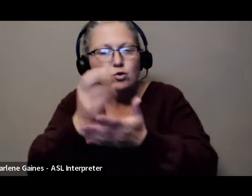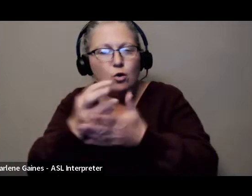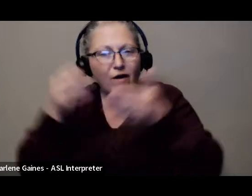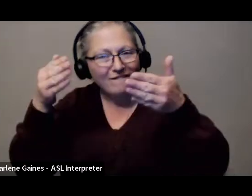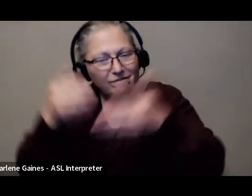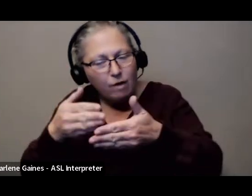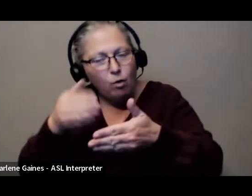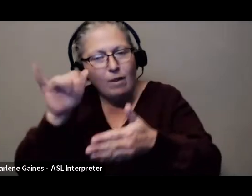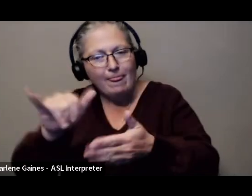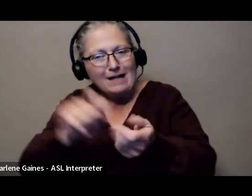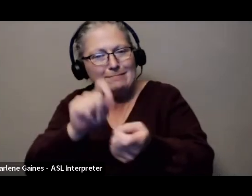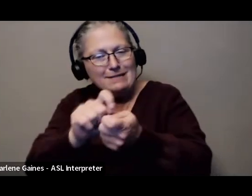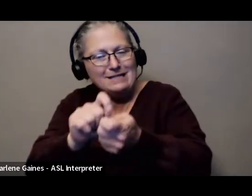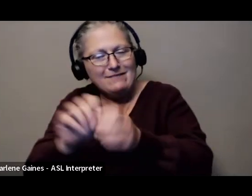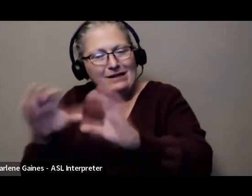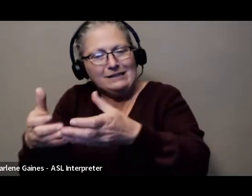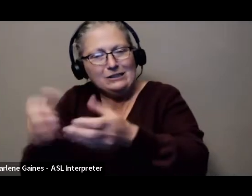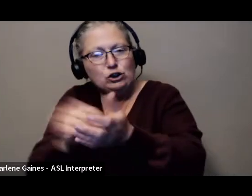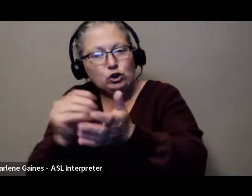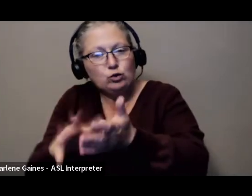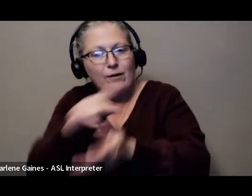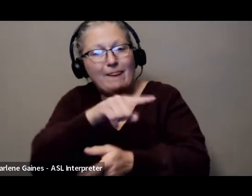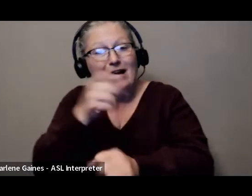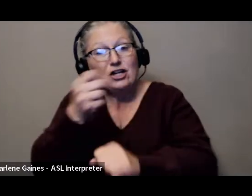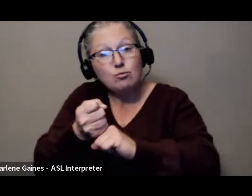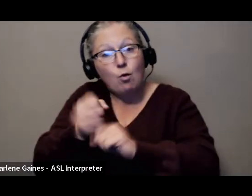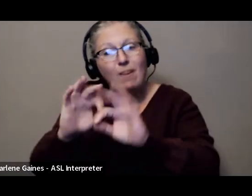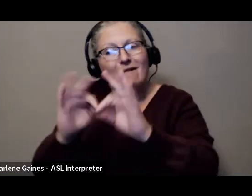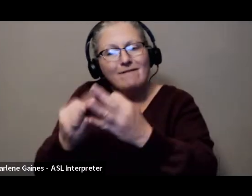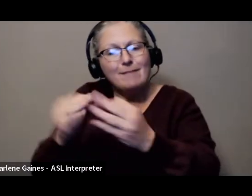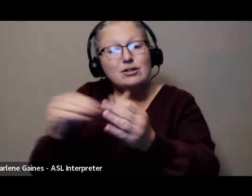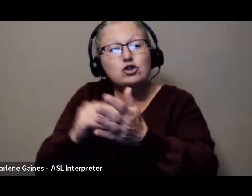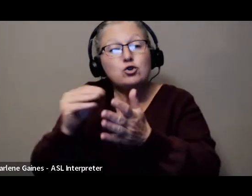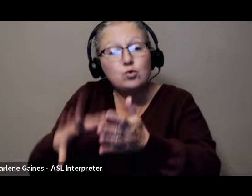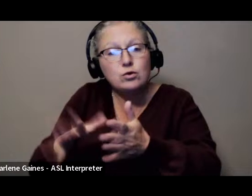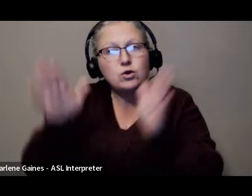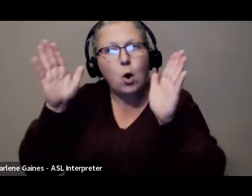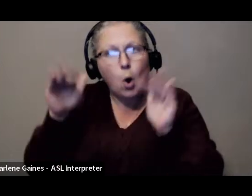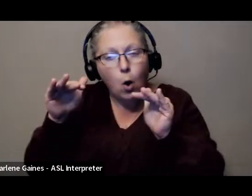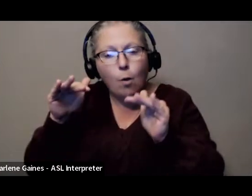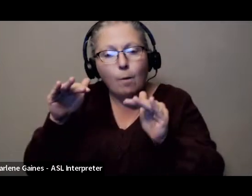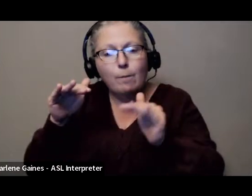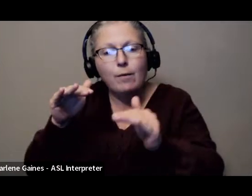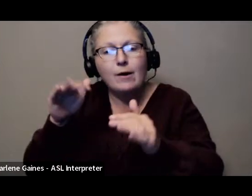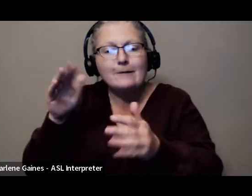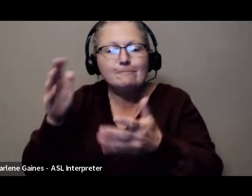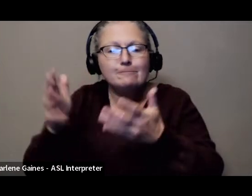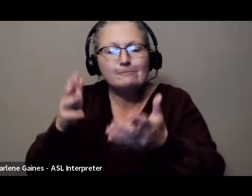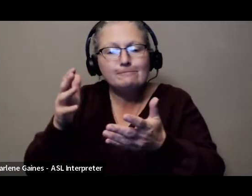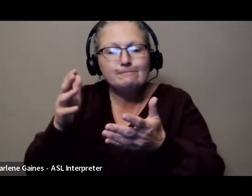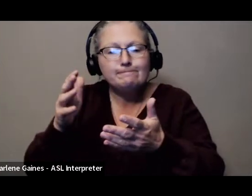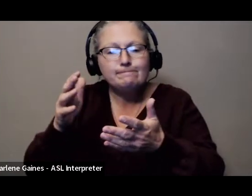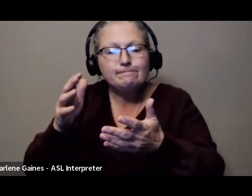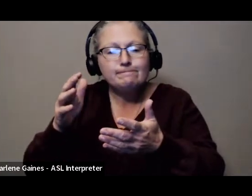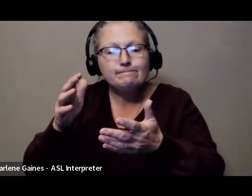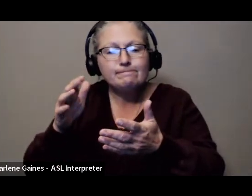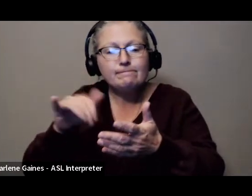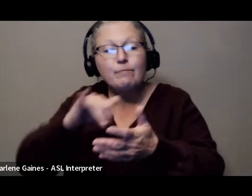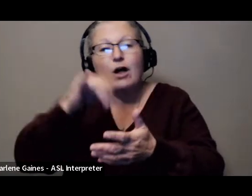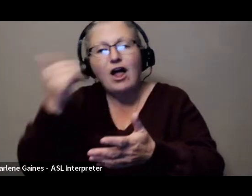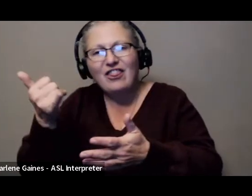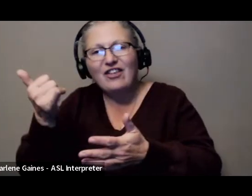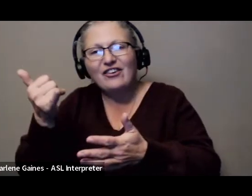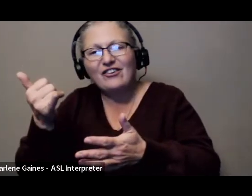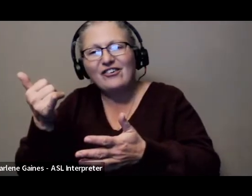these particular groups of students so that they can support the families and students to hopefully take away some of the other things